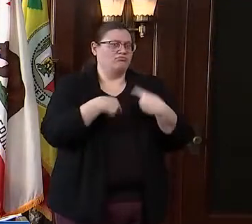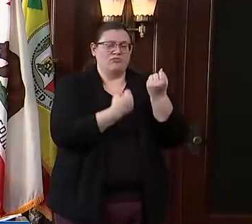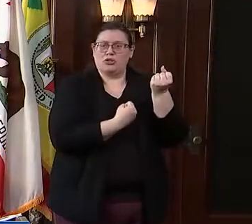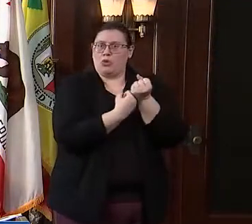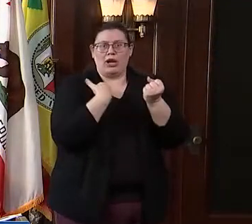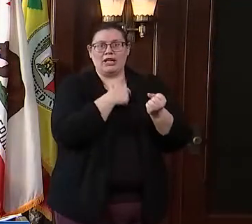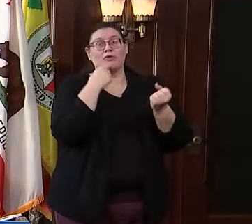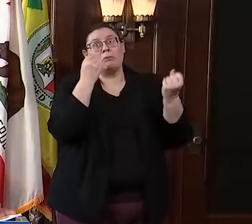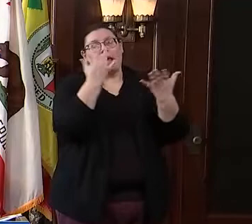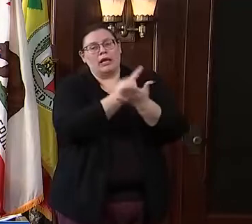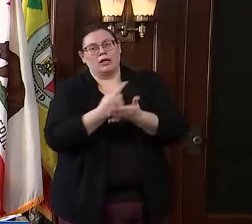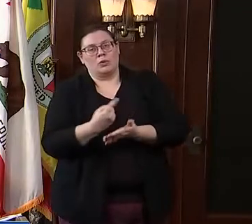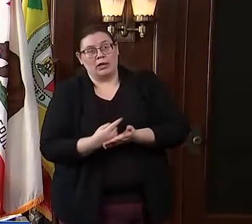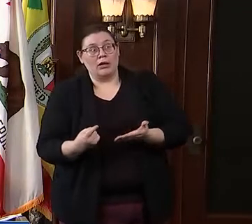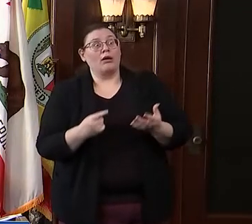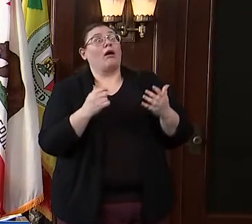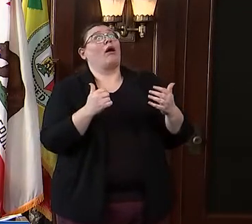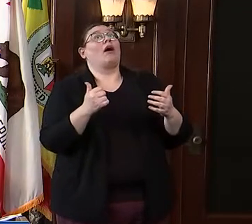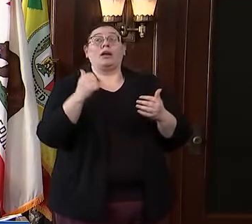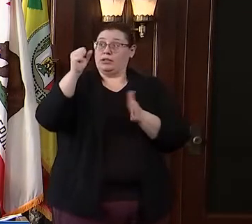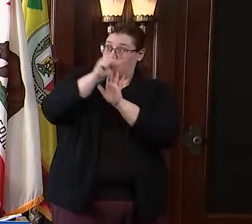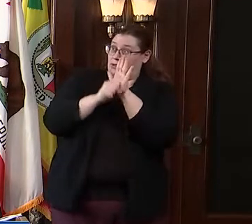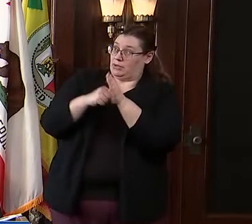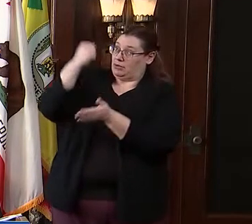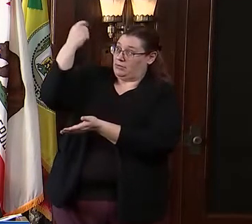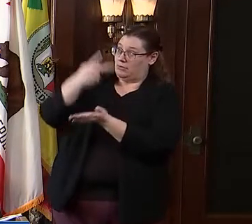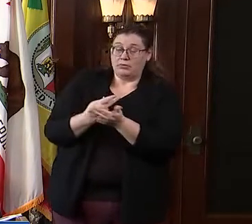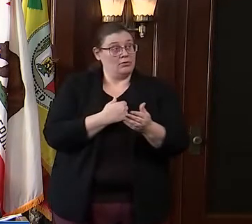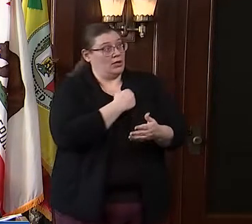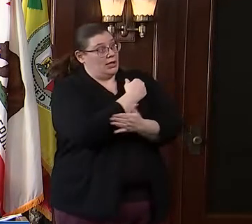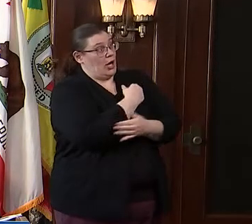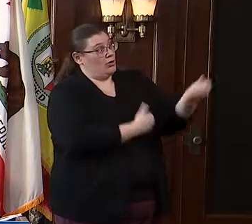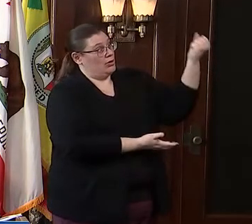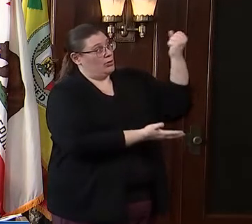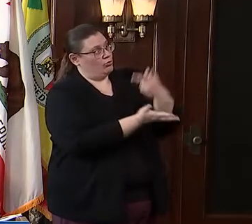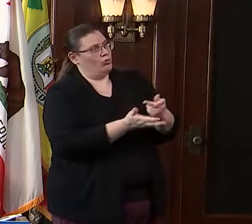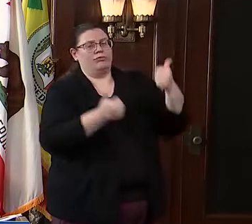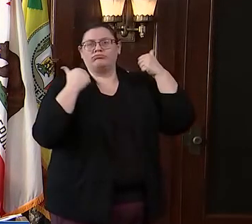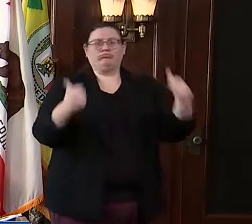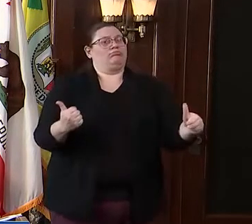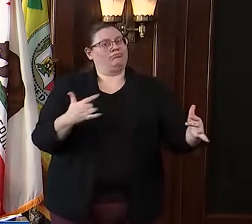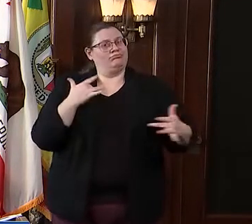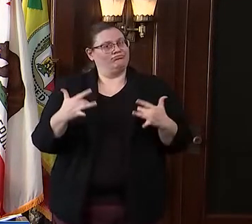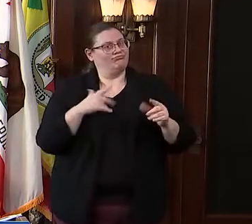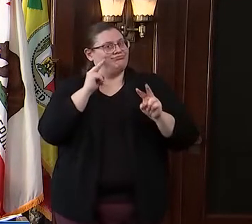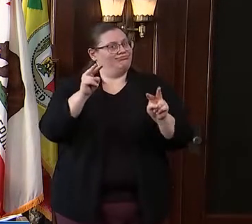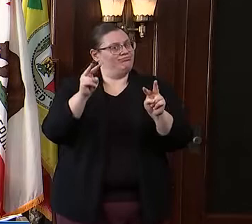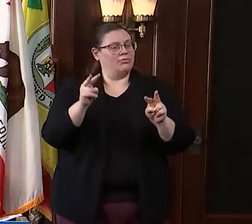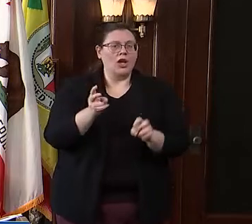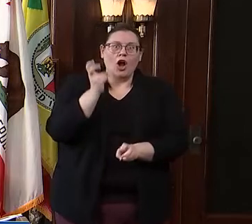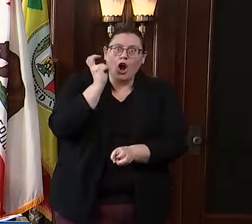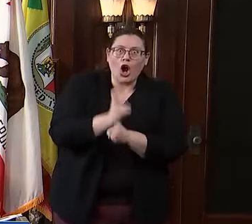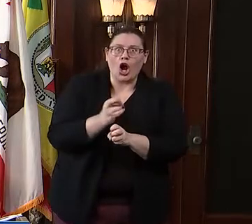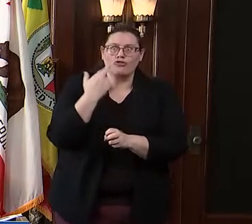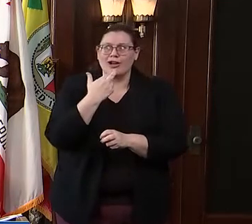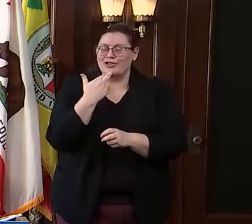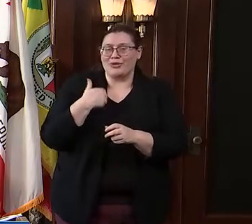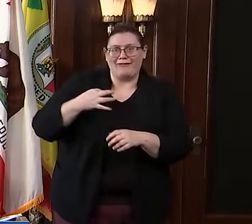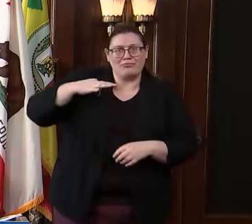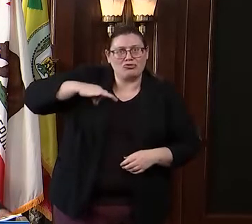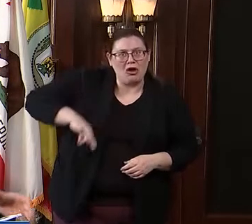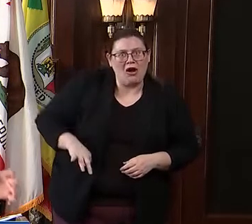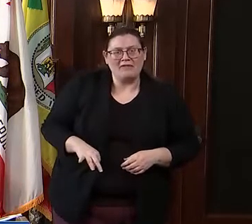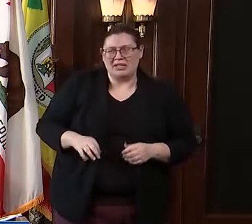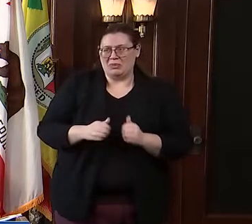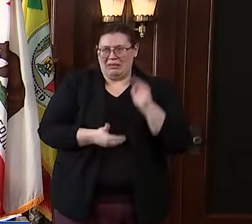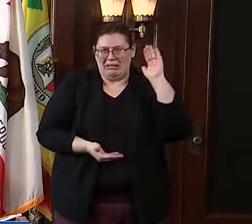weeks, and now that we've gotten the green light from the state and county, we're really excited. I know it's hard for restaurants to make a profit at reduced